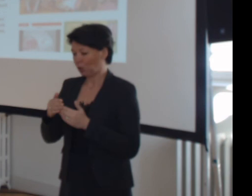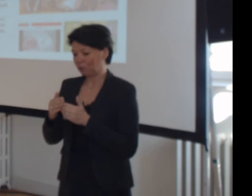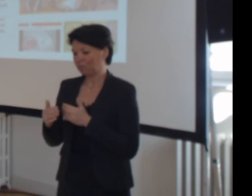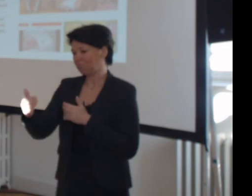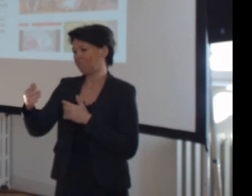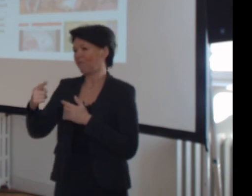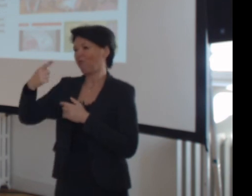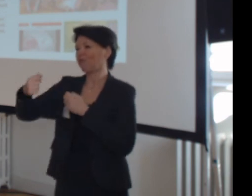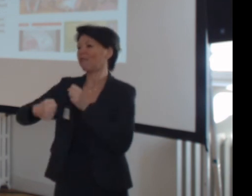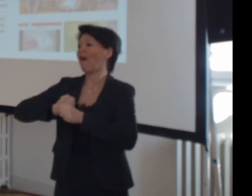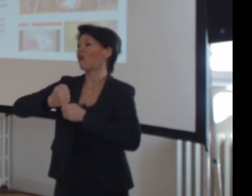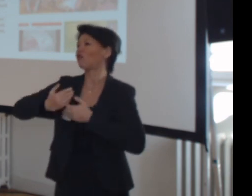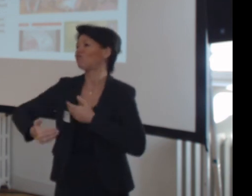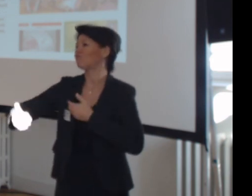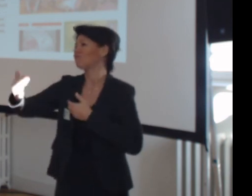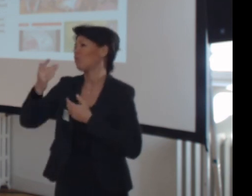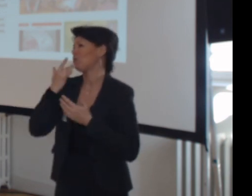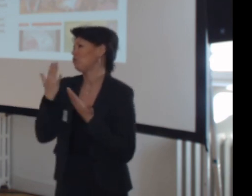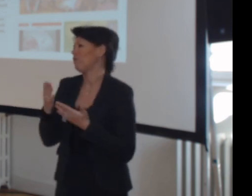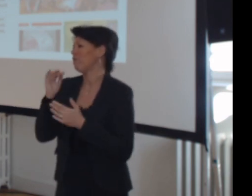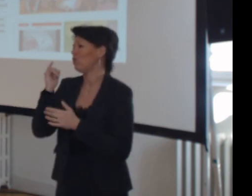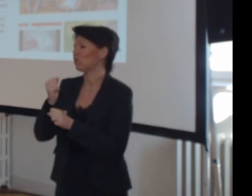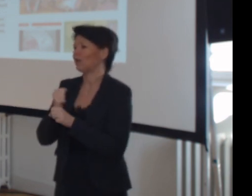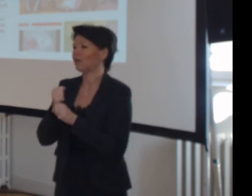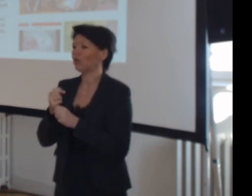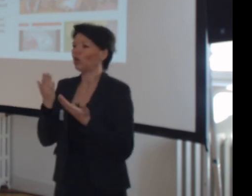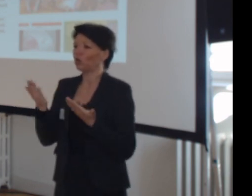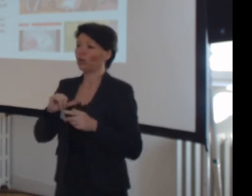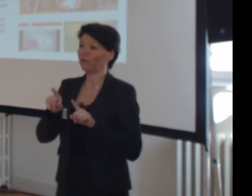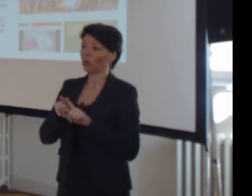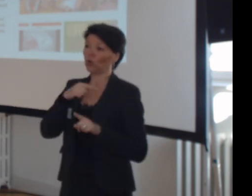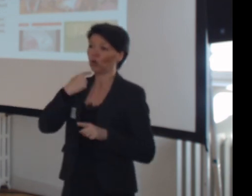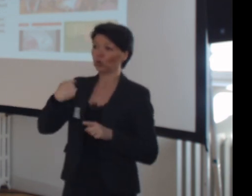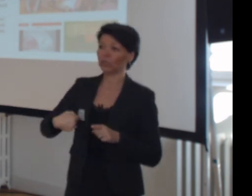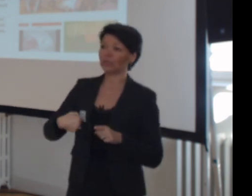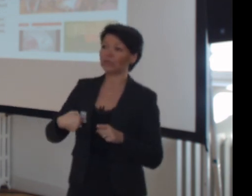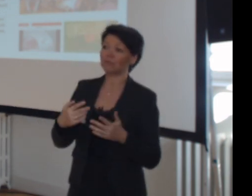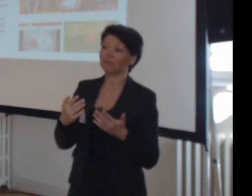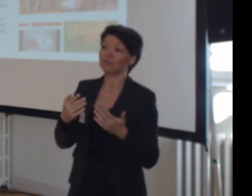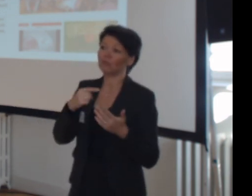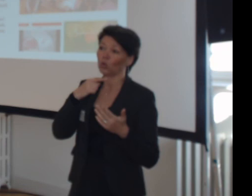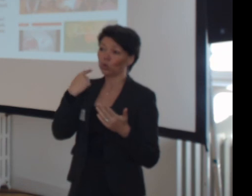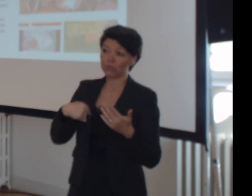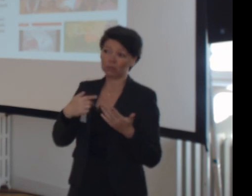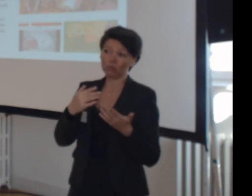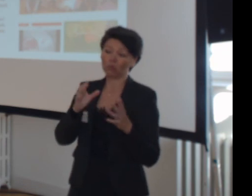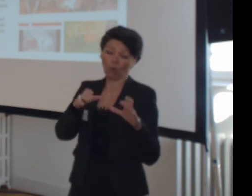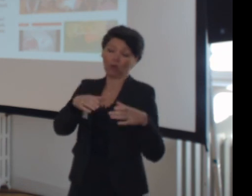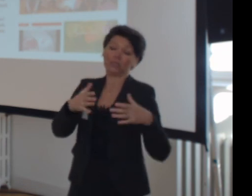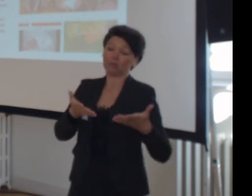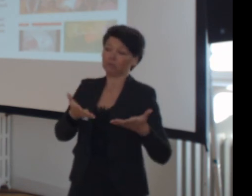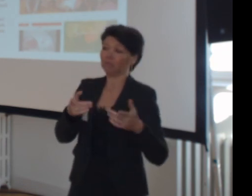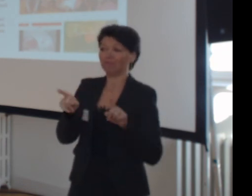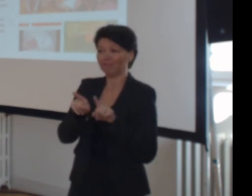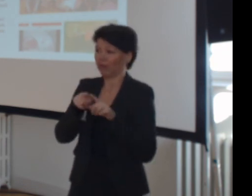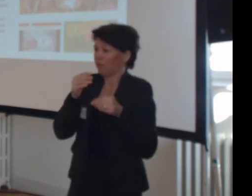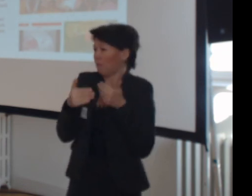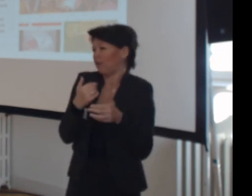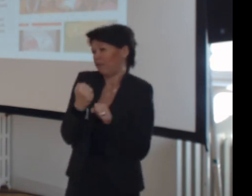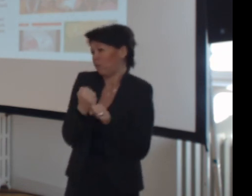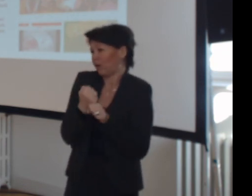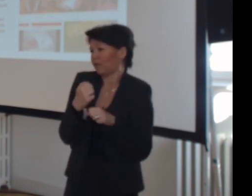come, actually in this moment we have a Russian collection which will work along the same guidelines, the